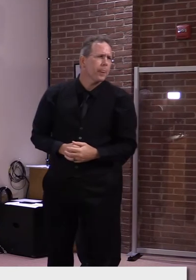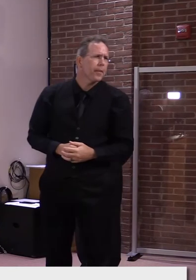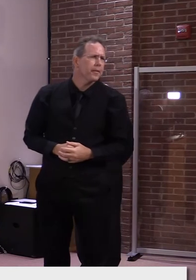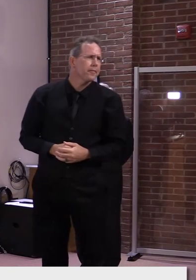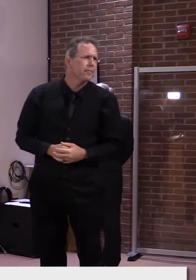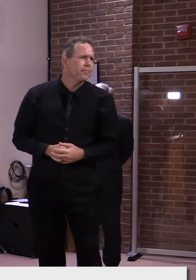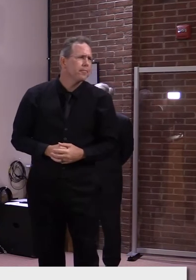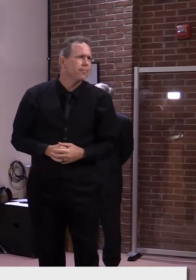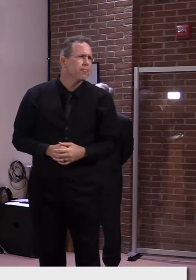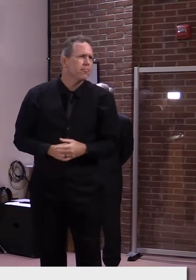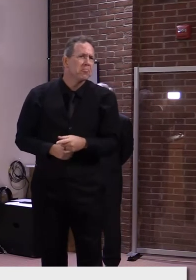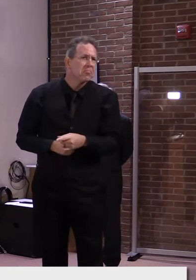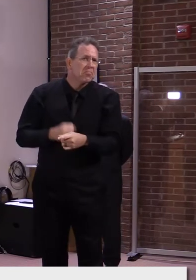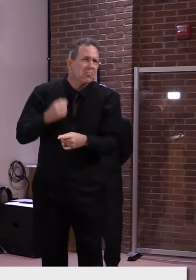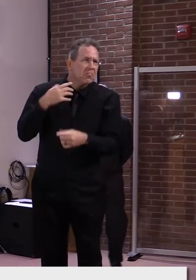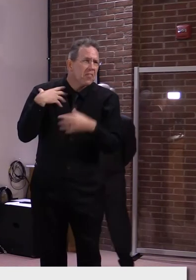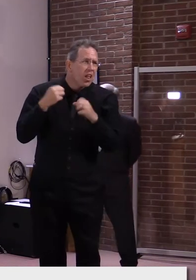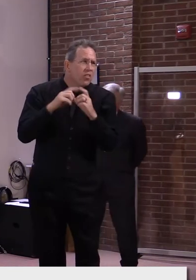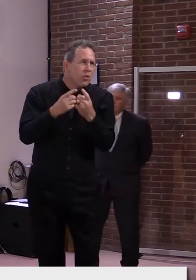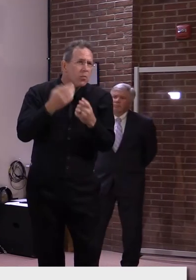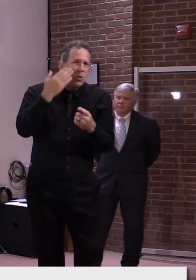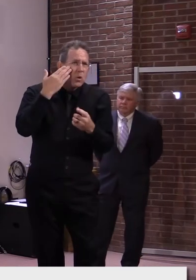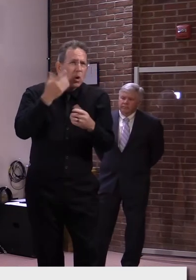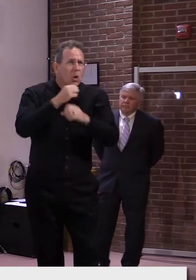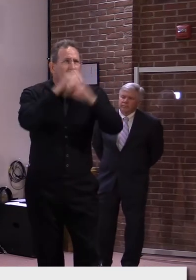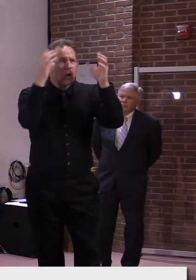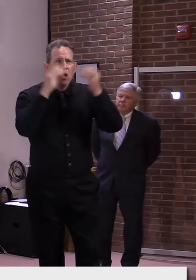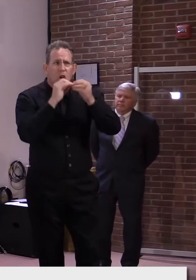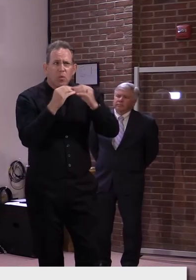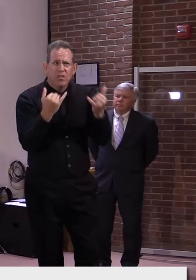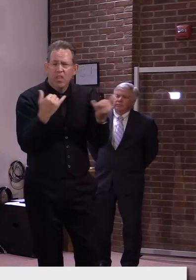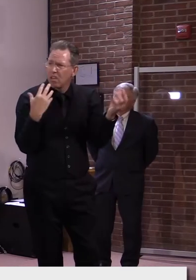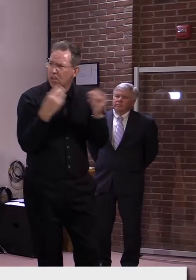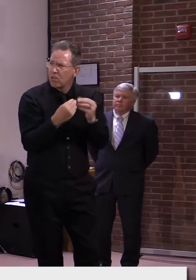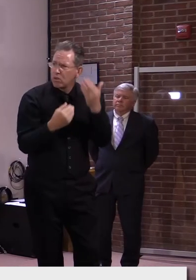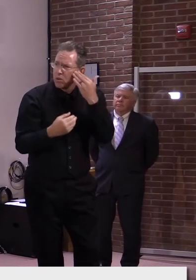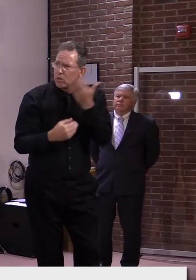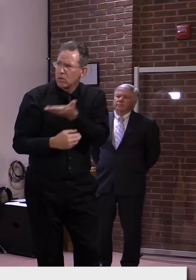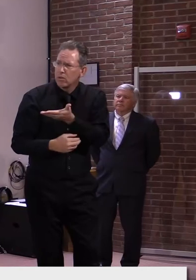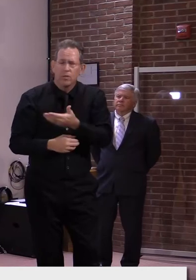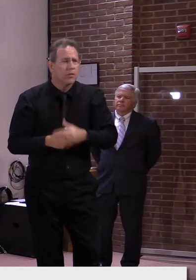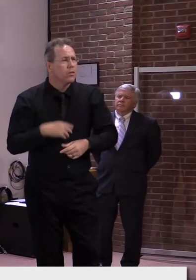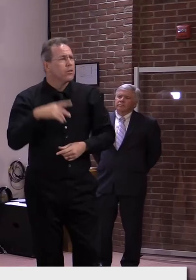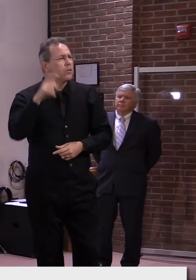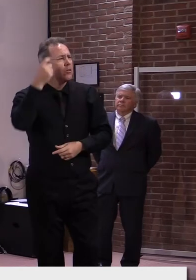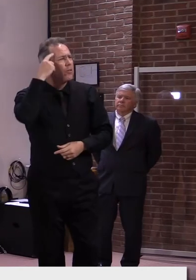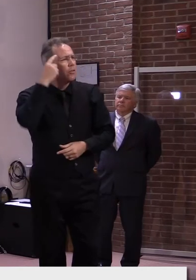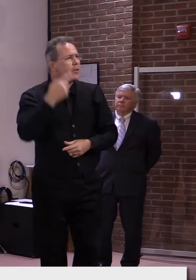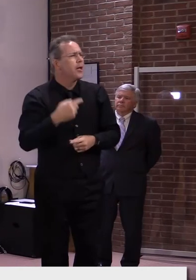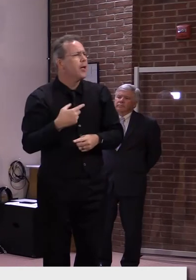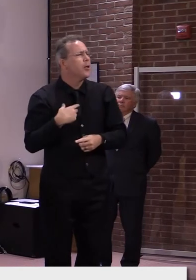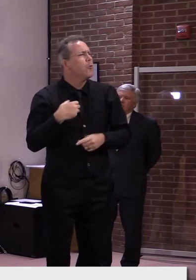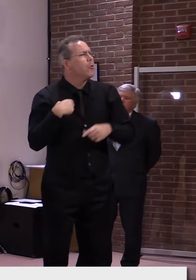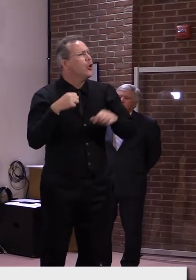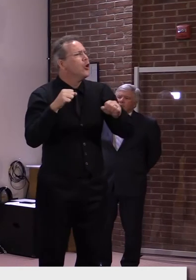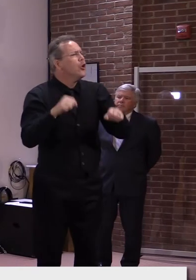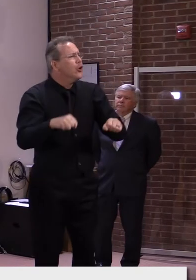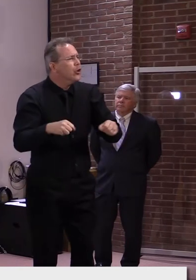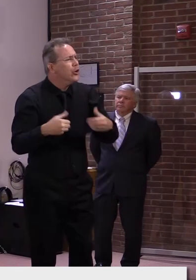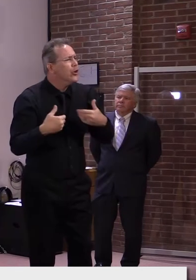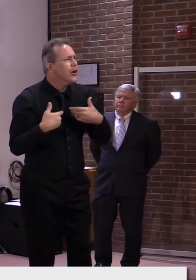at. Yeah, we could do that, but again, I'd prefer if we could just keep track of